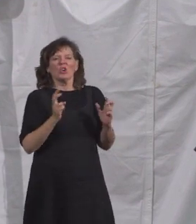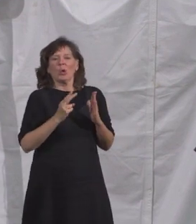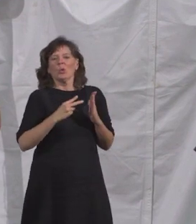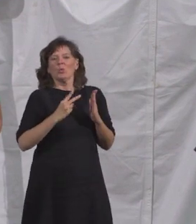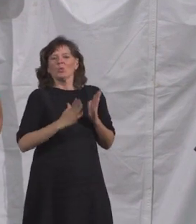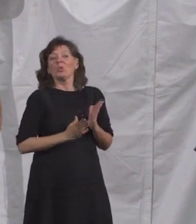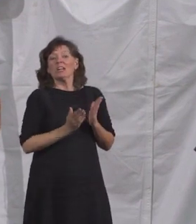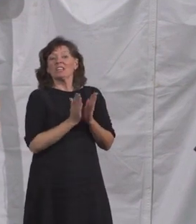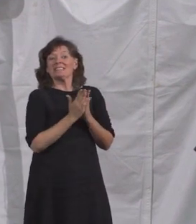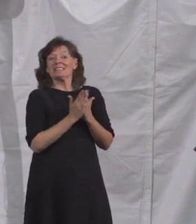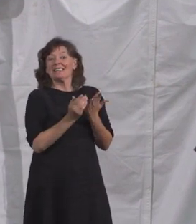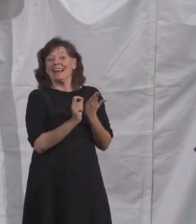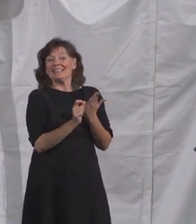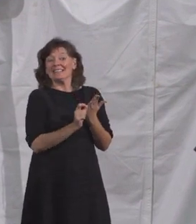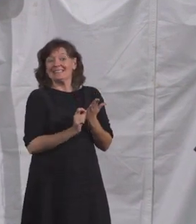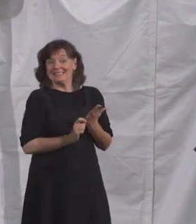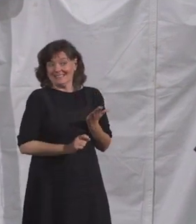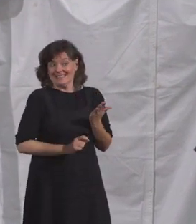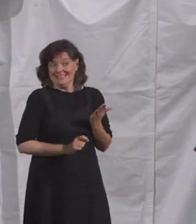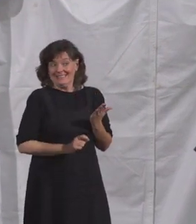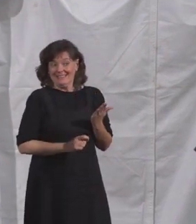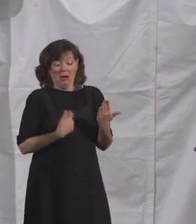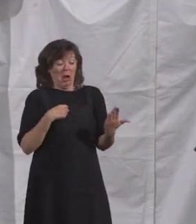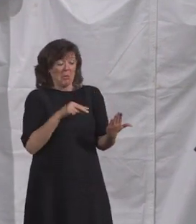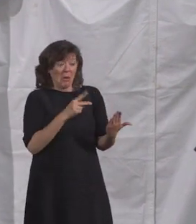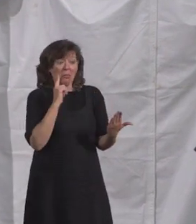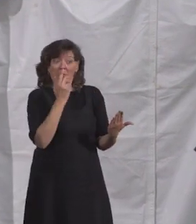young people, that's how you cite a source. So...